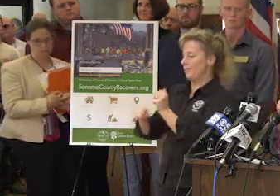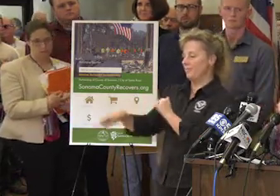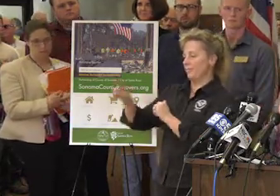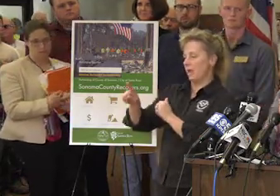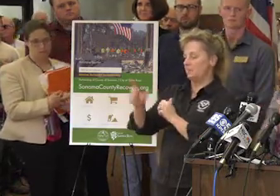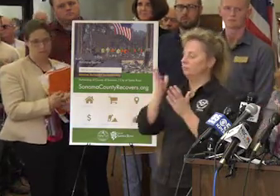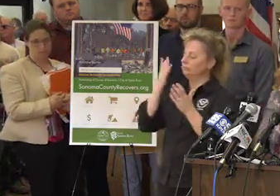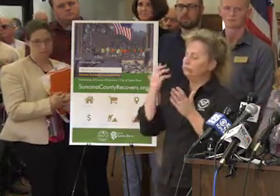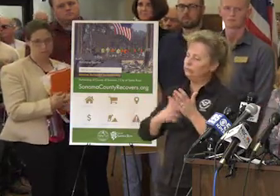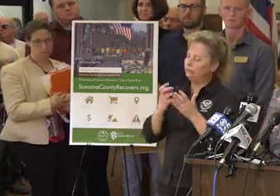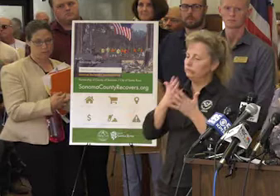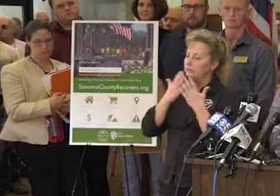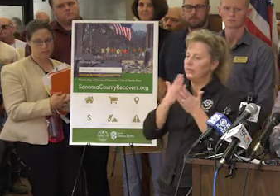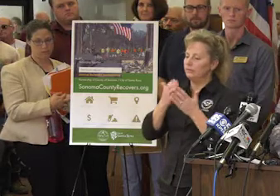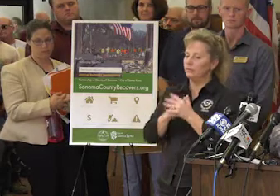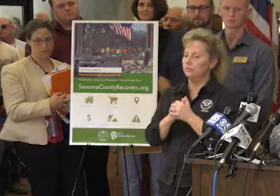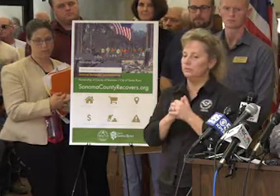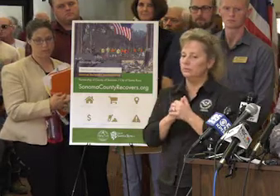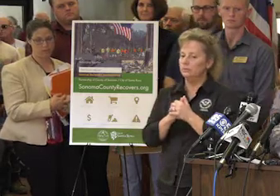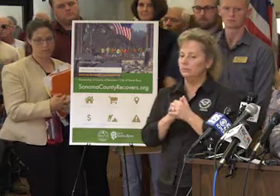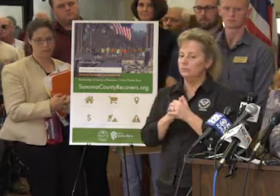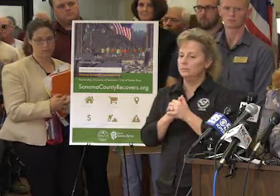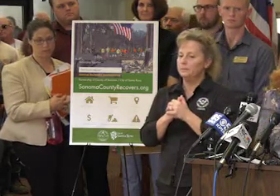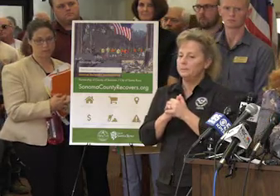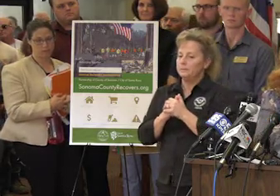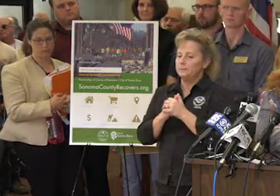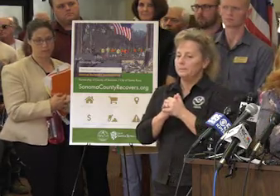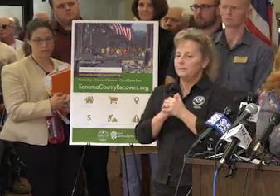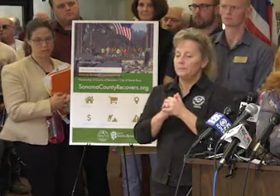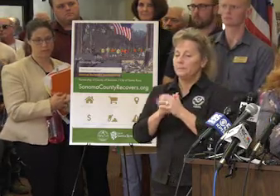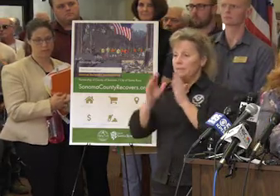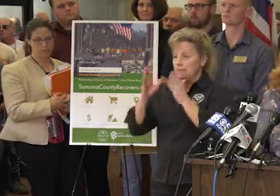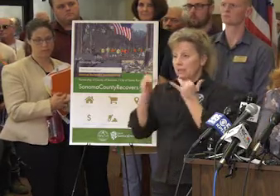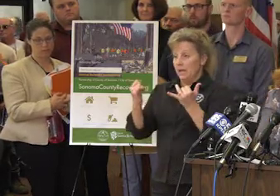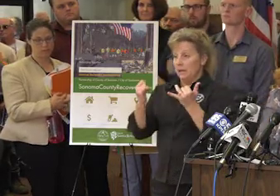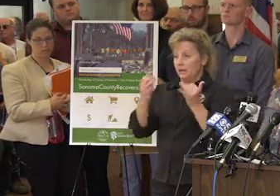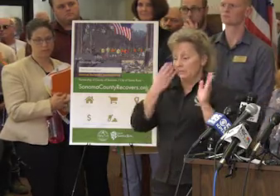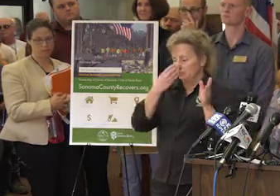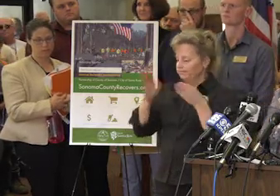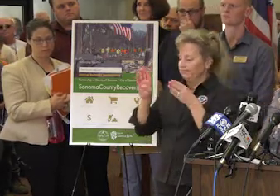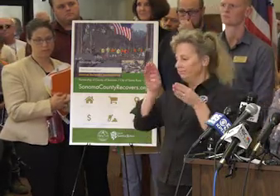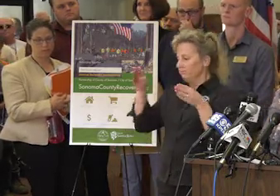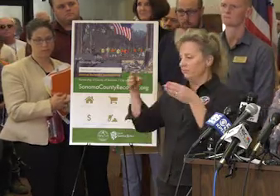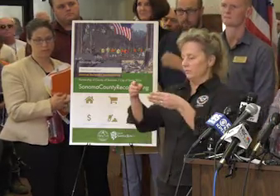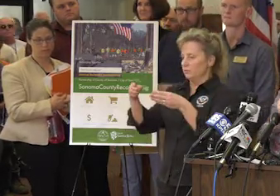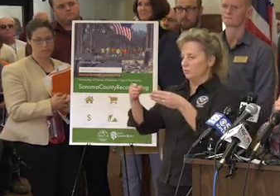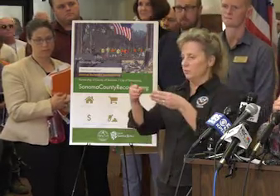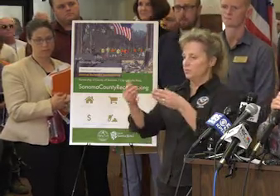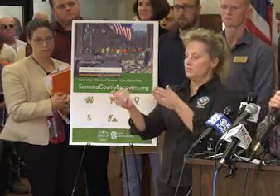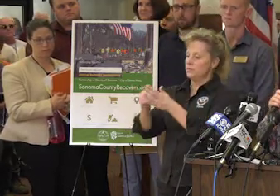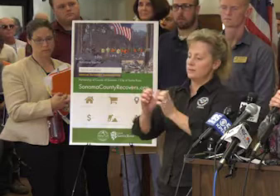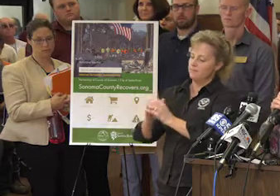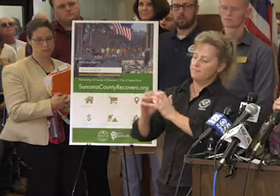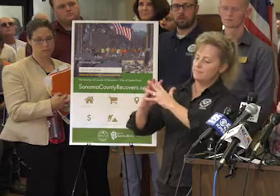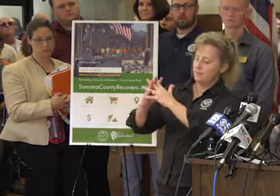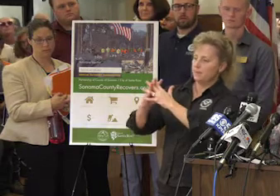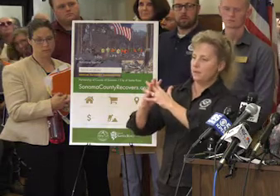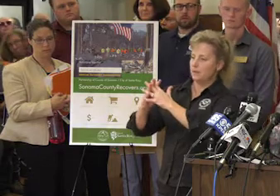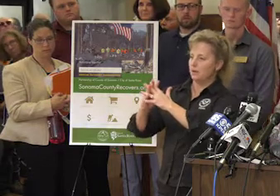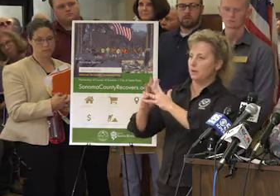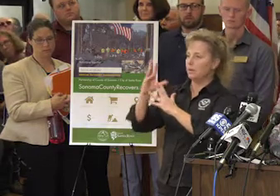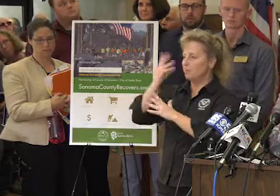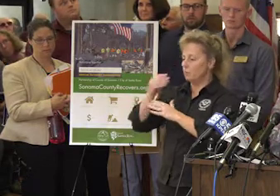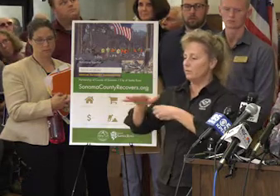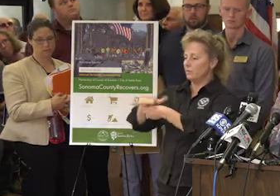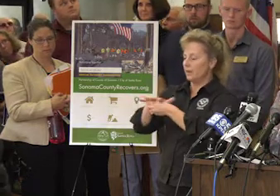incredibly grateful. Our attention now turns to rebuilding our beautiful county, our communities, and our